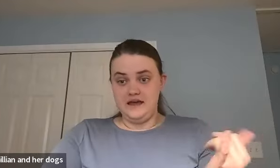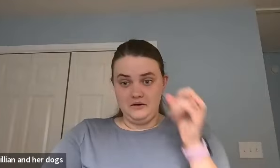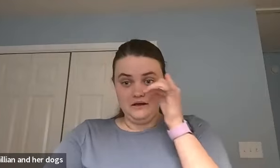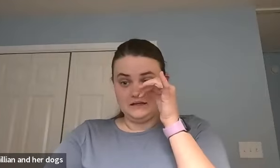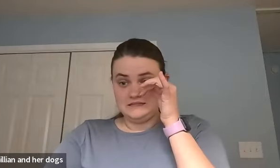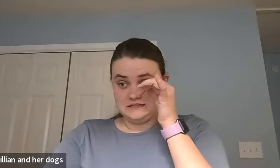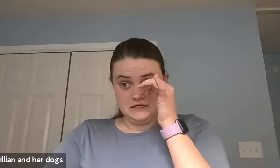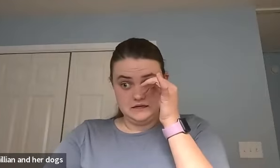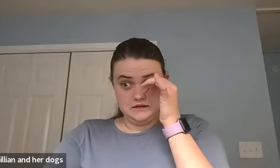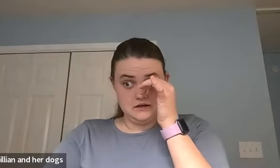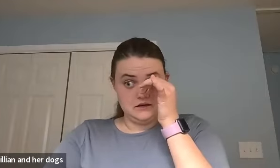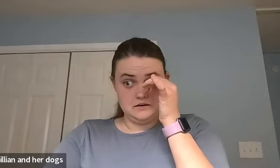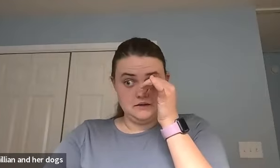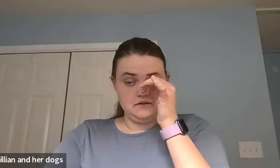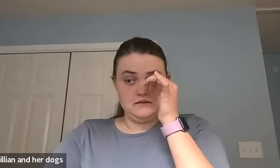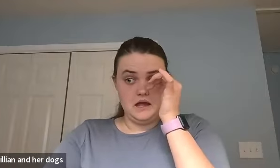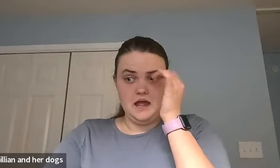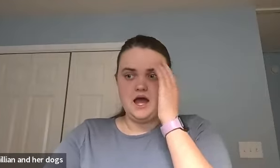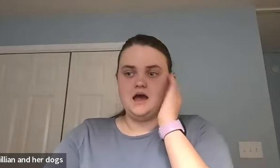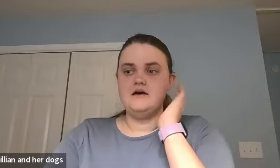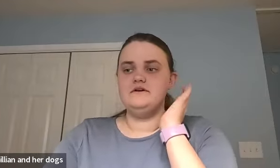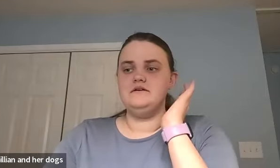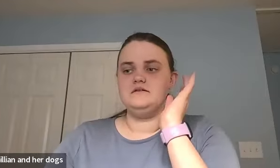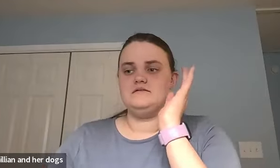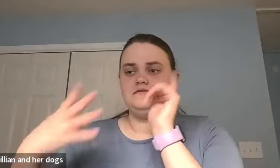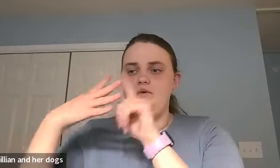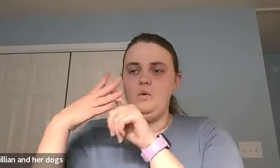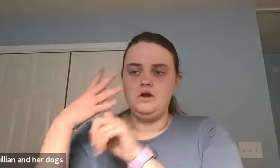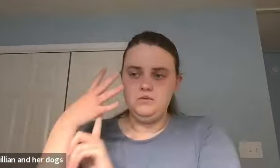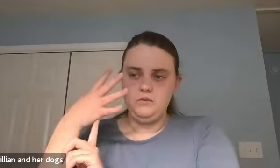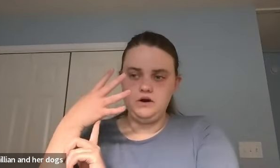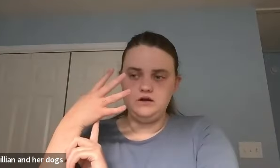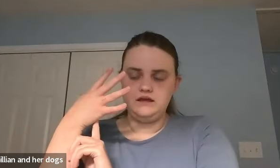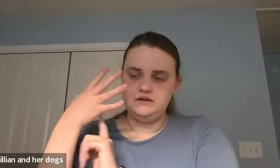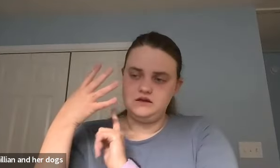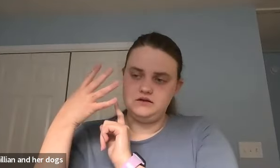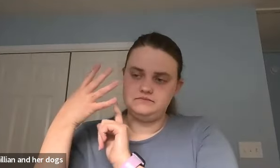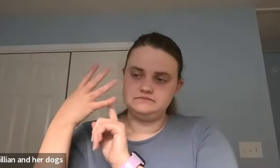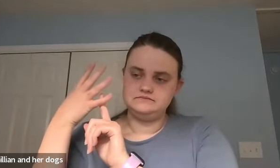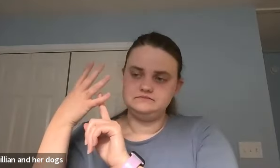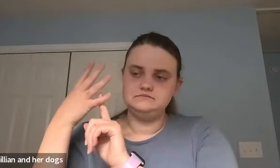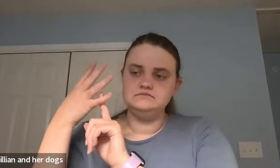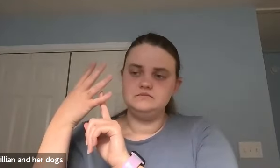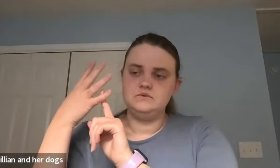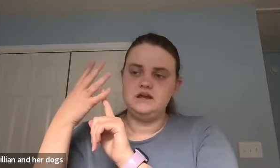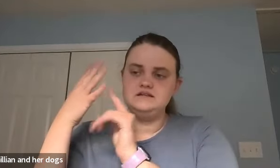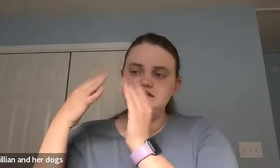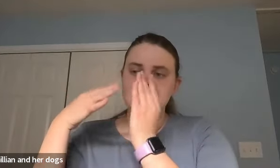Now, let's see. I have before we're like, we kind of take a break